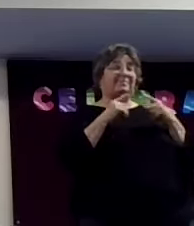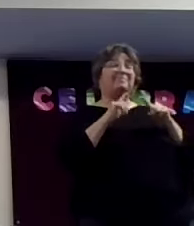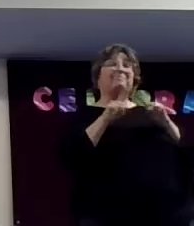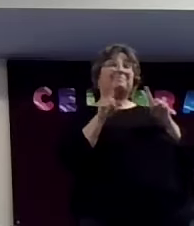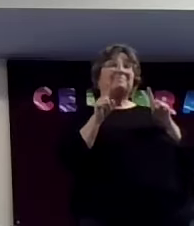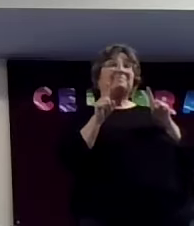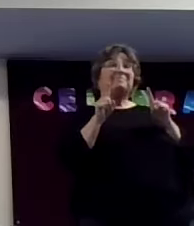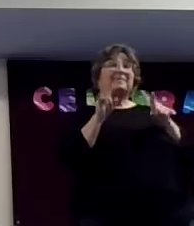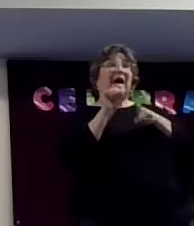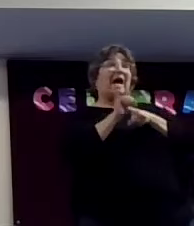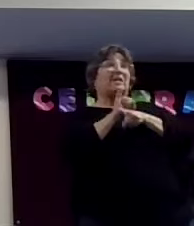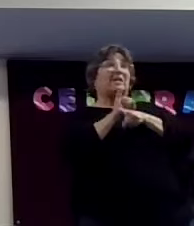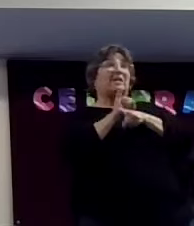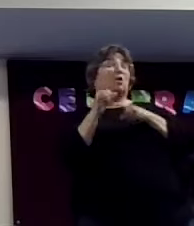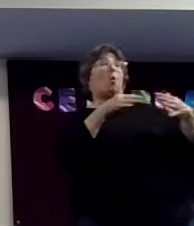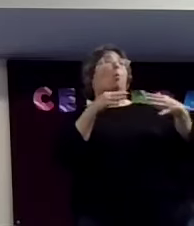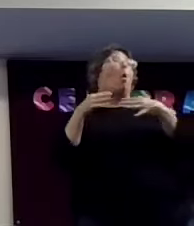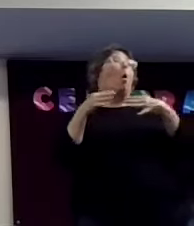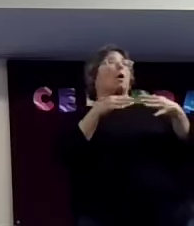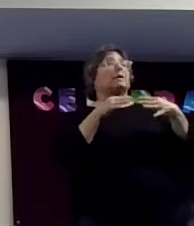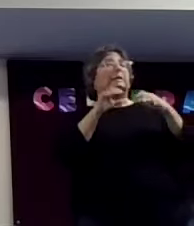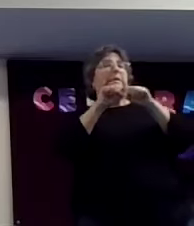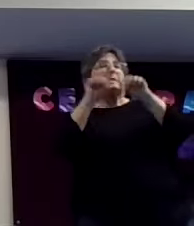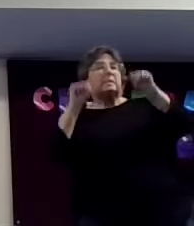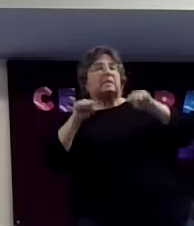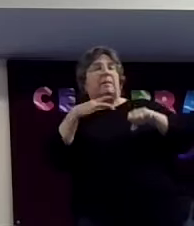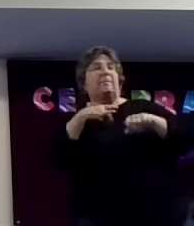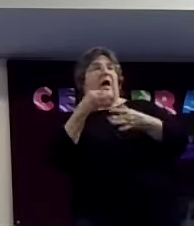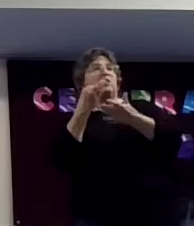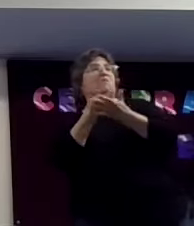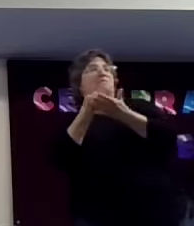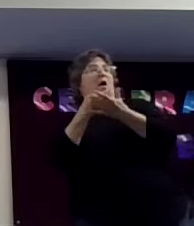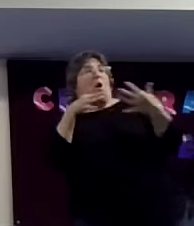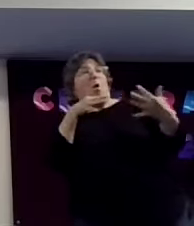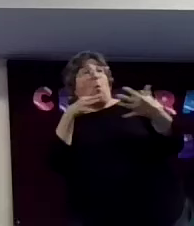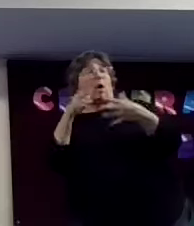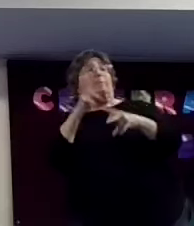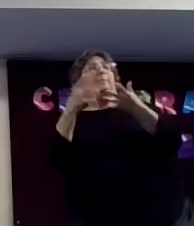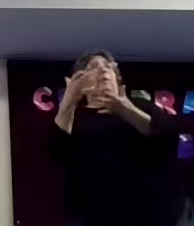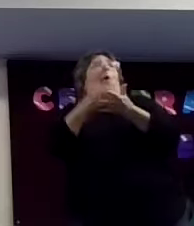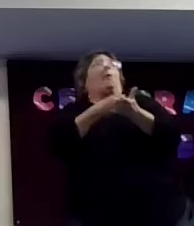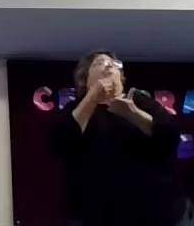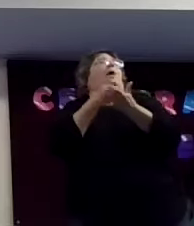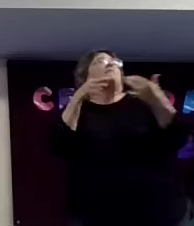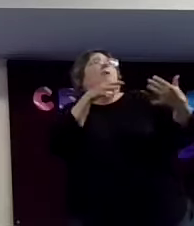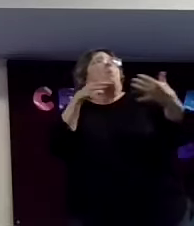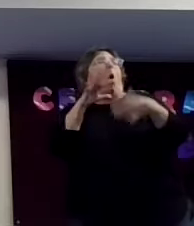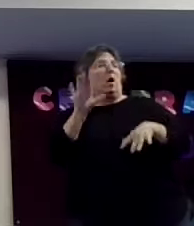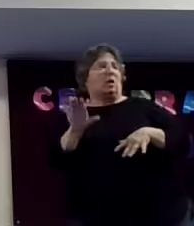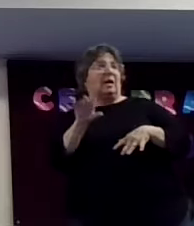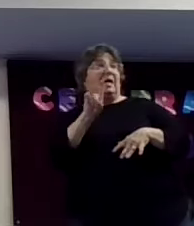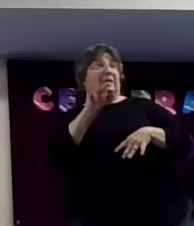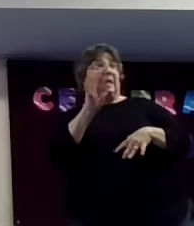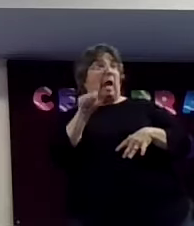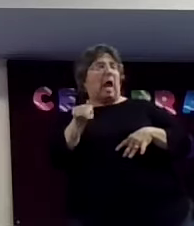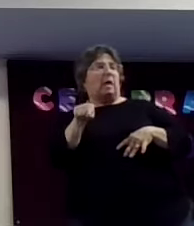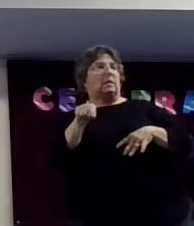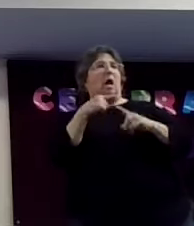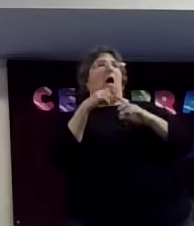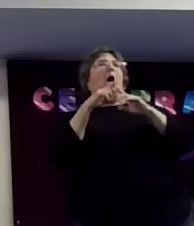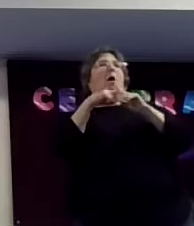but the industrial war complex likes to fund the war. I mean, a lot of people can make money off of that. And Diane